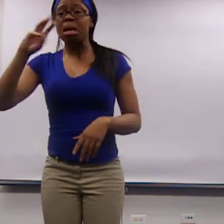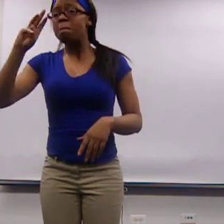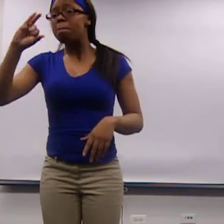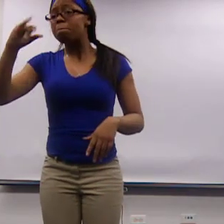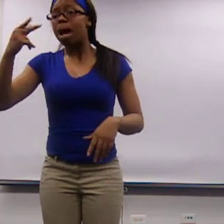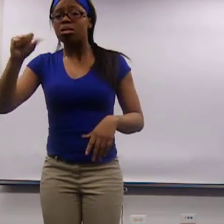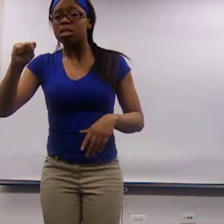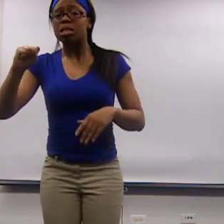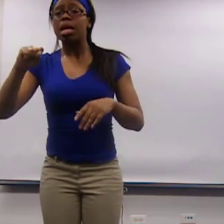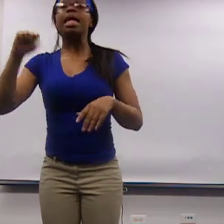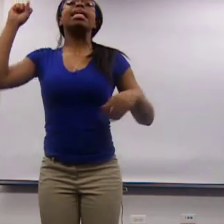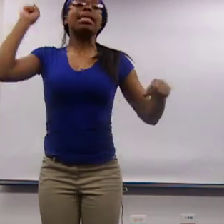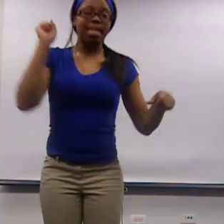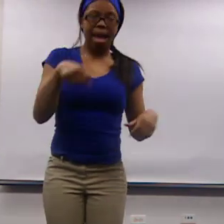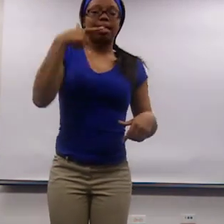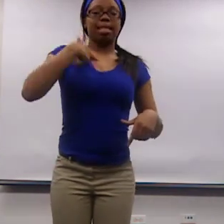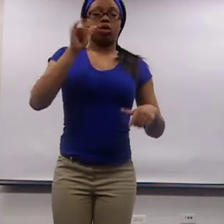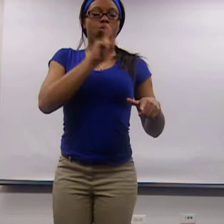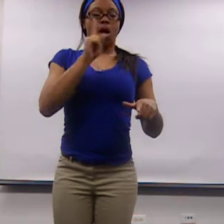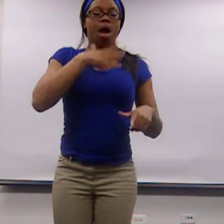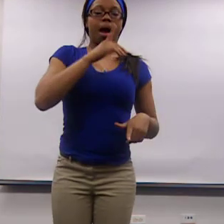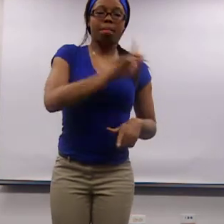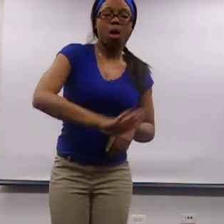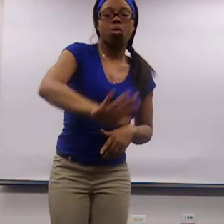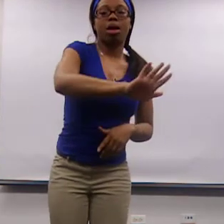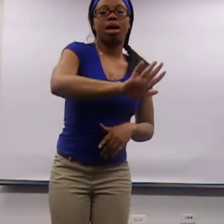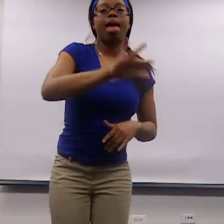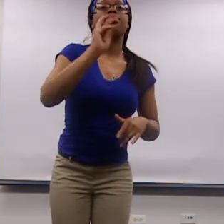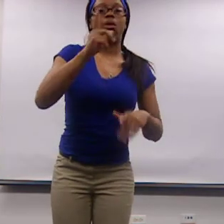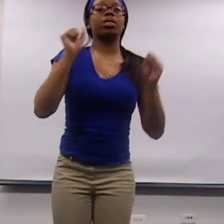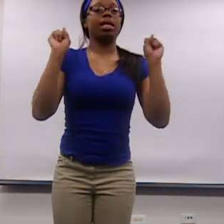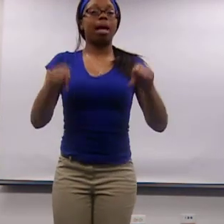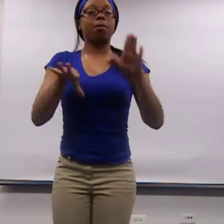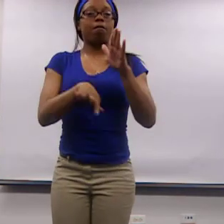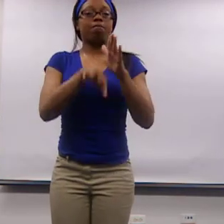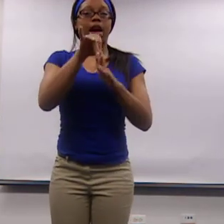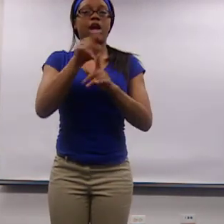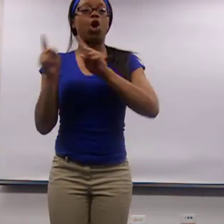Yes, this is where I am. And they actually were able to find her and go right to that house and help her.